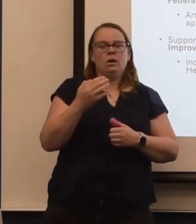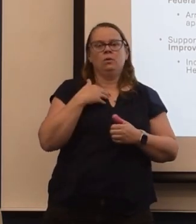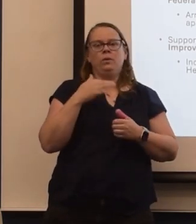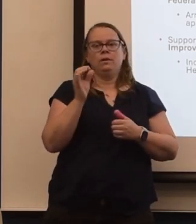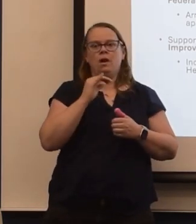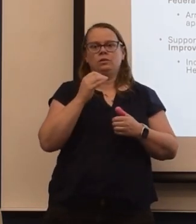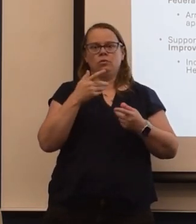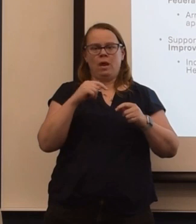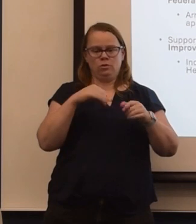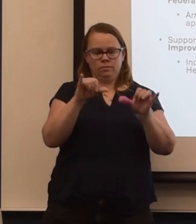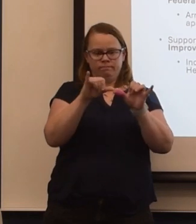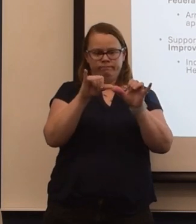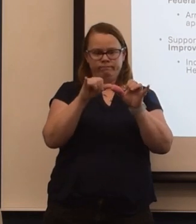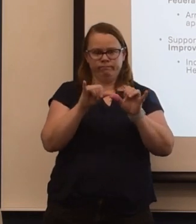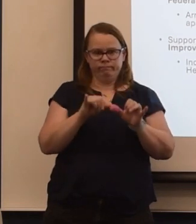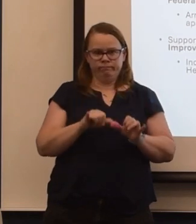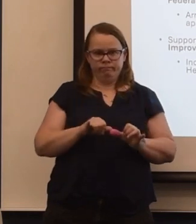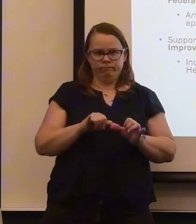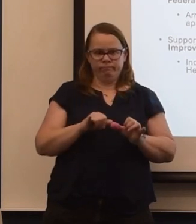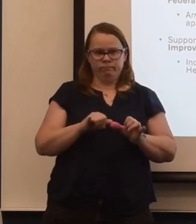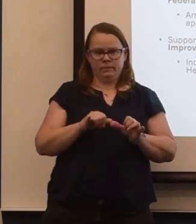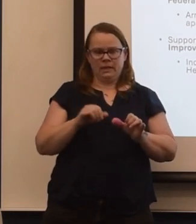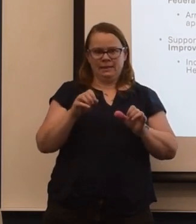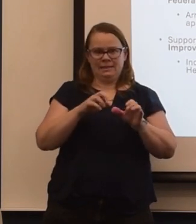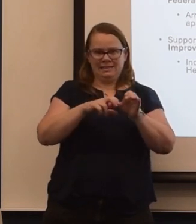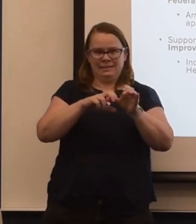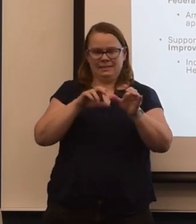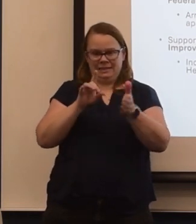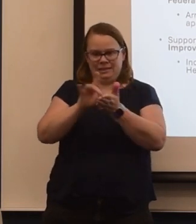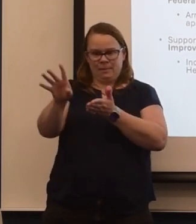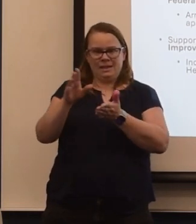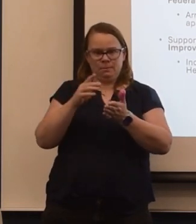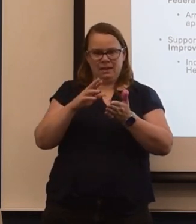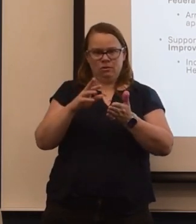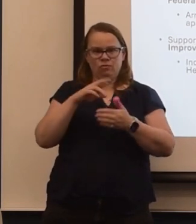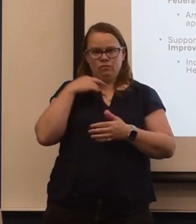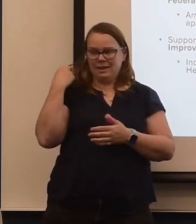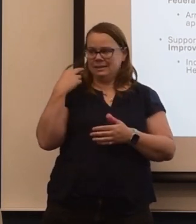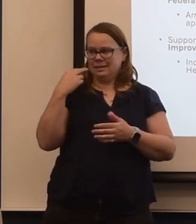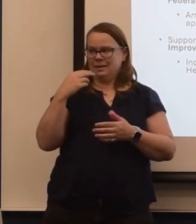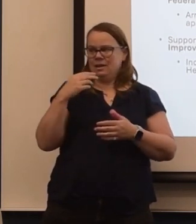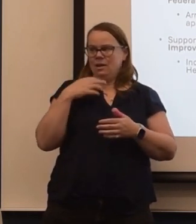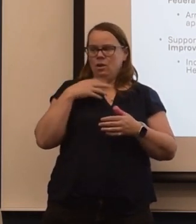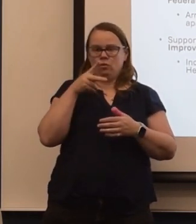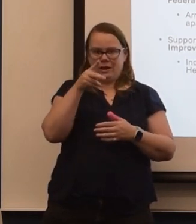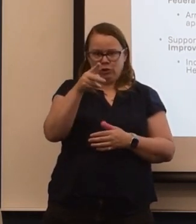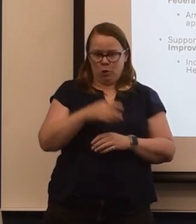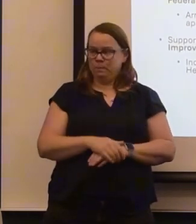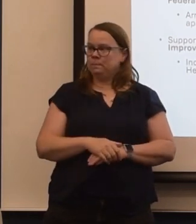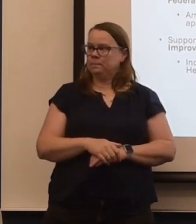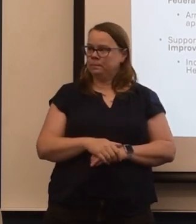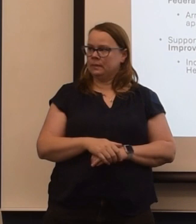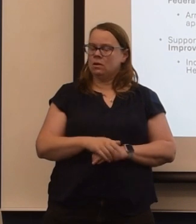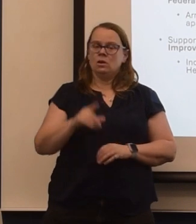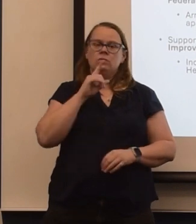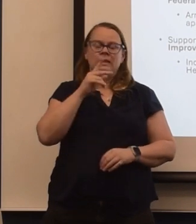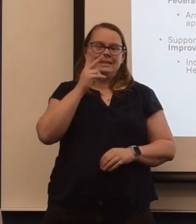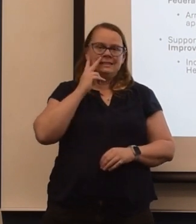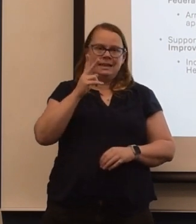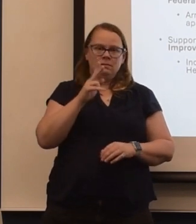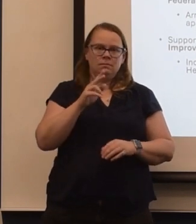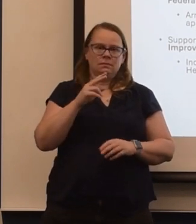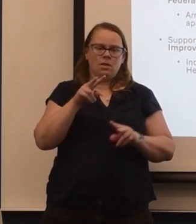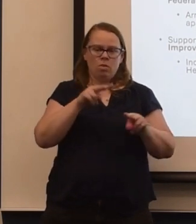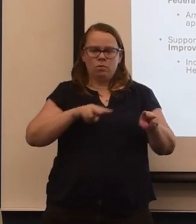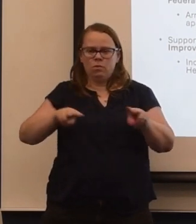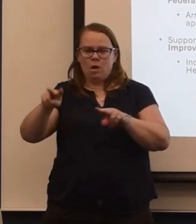to measure displacement risk through a displacement risk ratio to really see across the city where